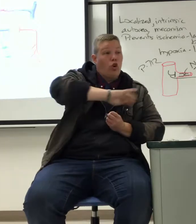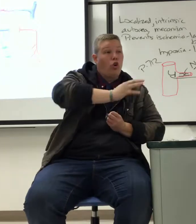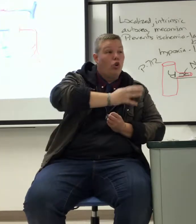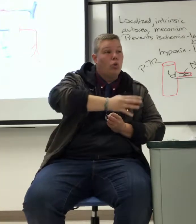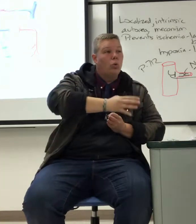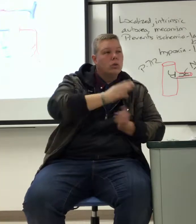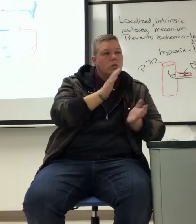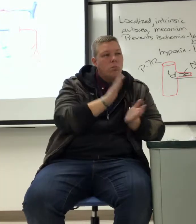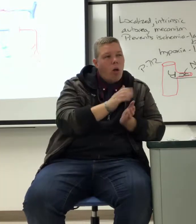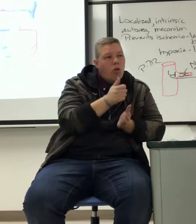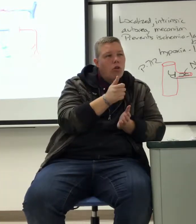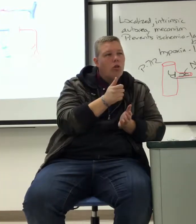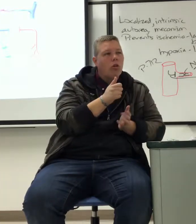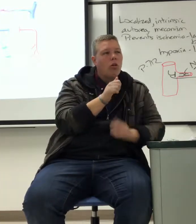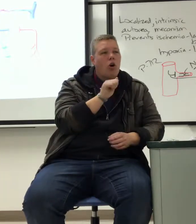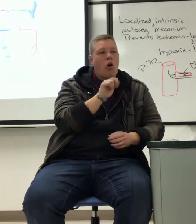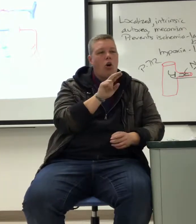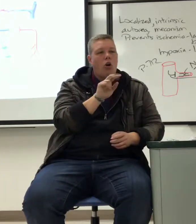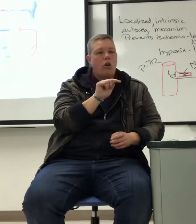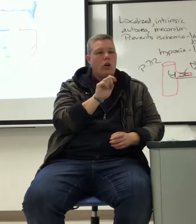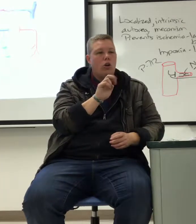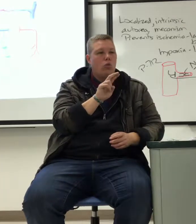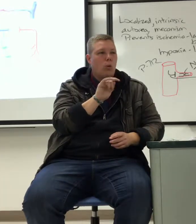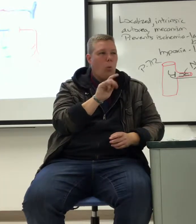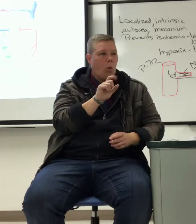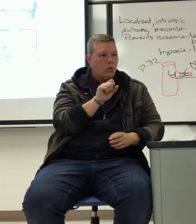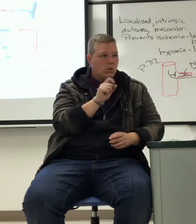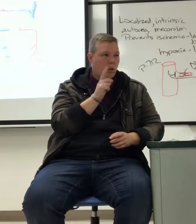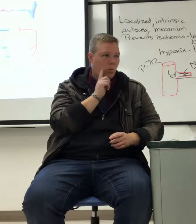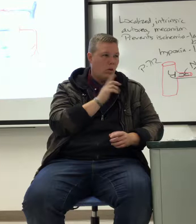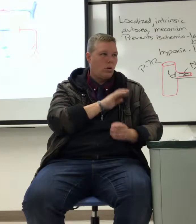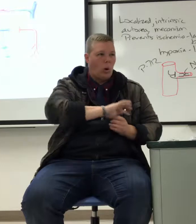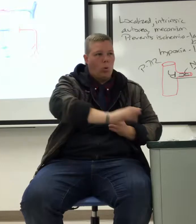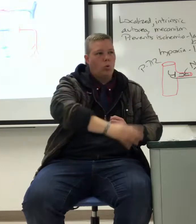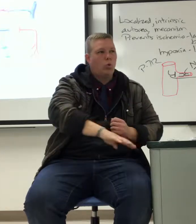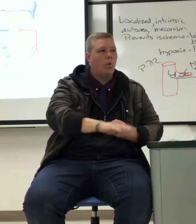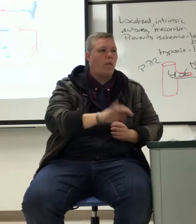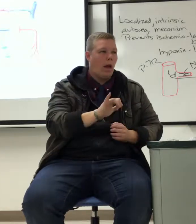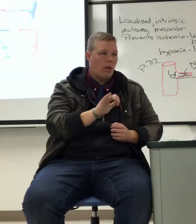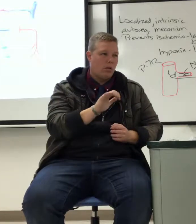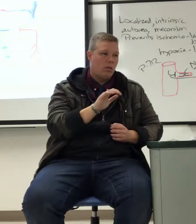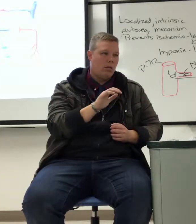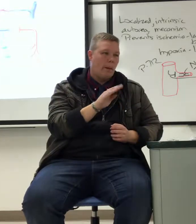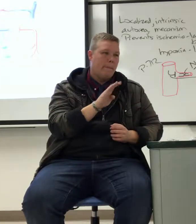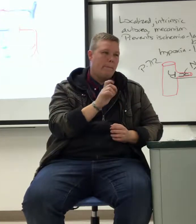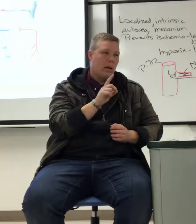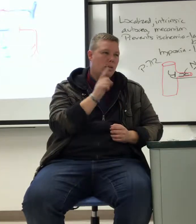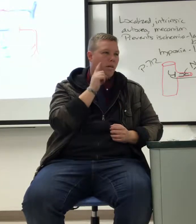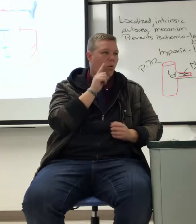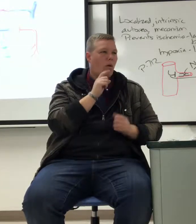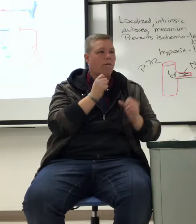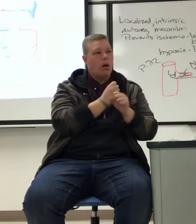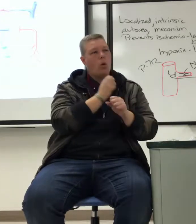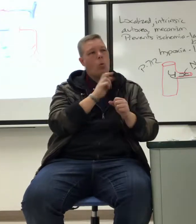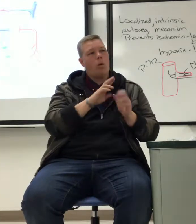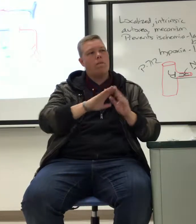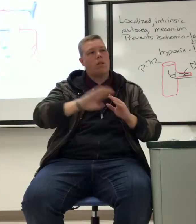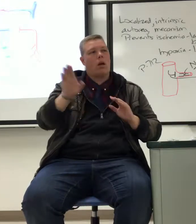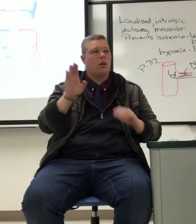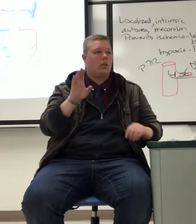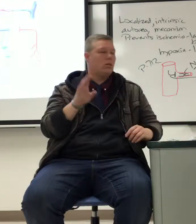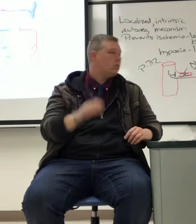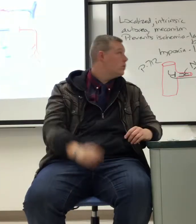working muscle beds for your fight or flight response. So I'll draw one vessel with a smaller